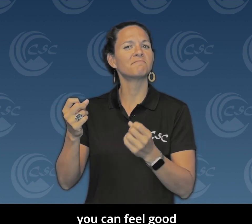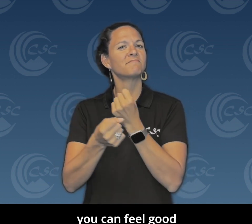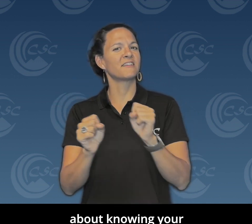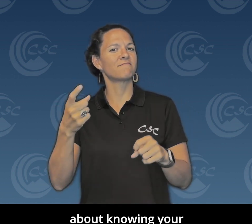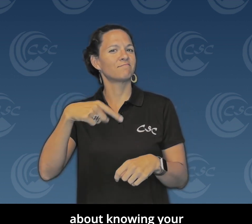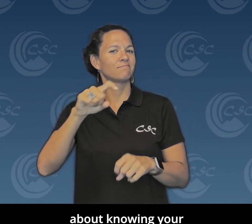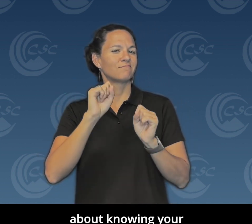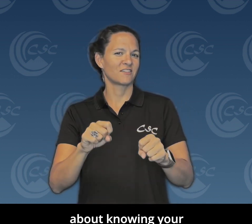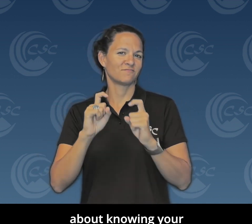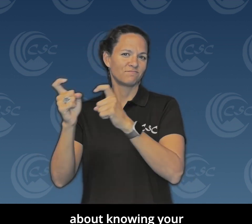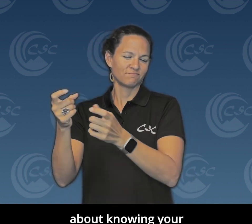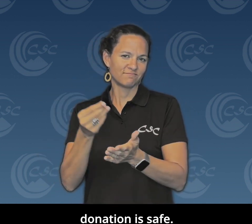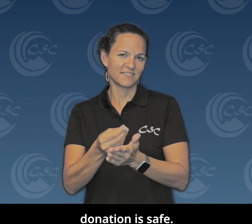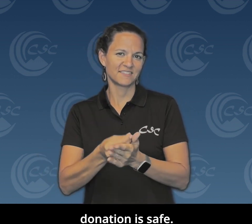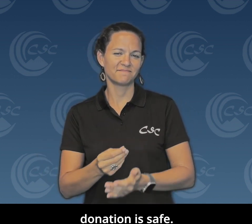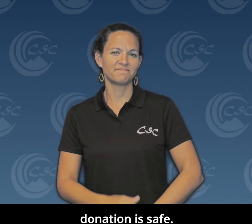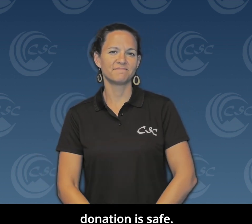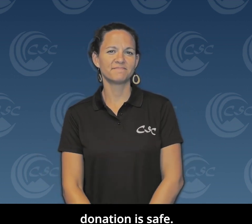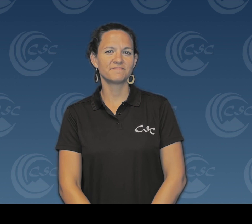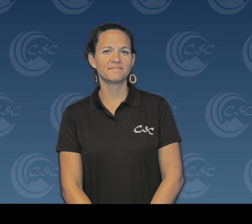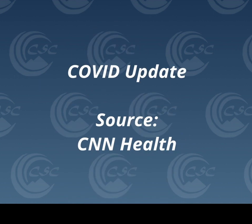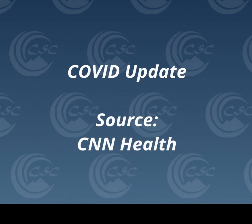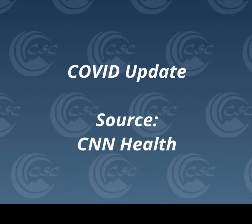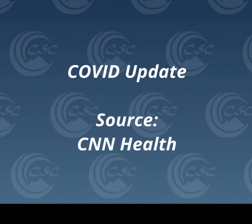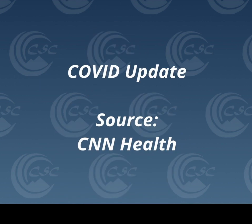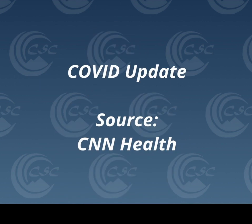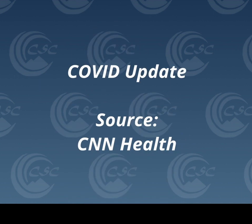good about knowing your donation is safe.